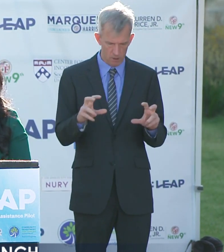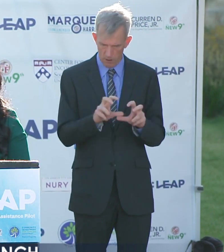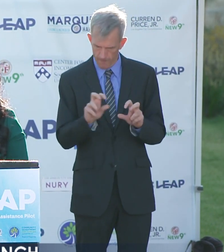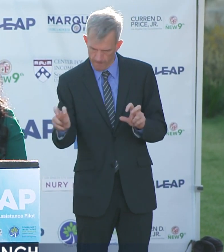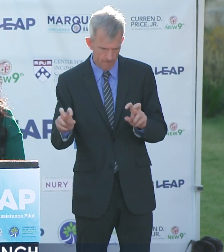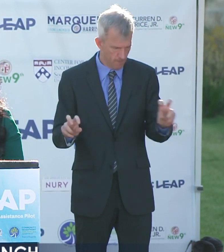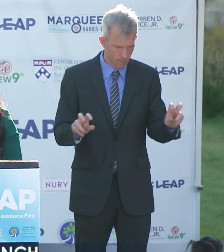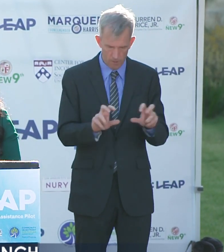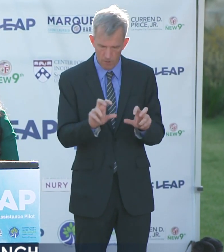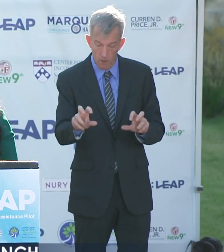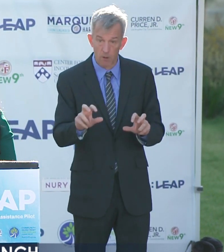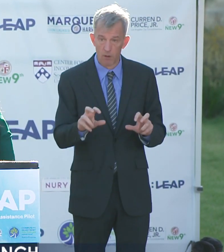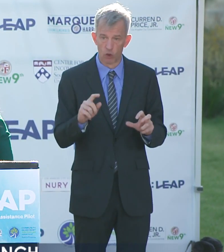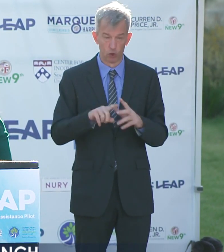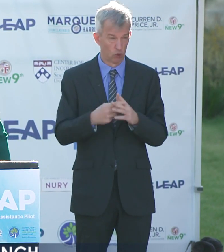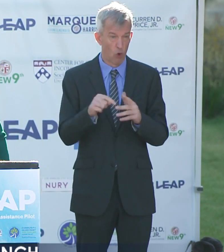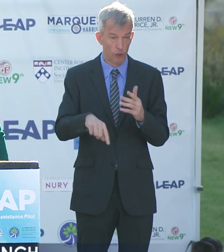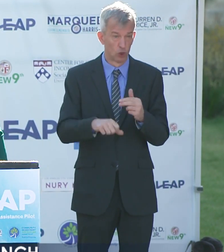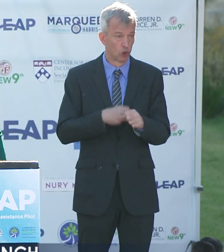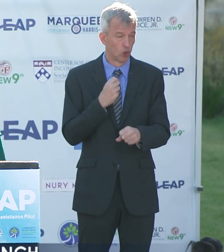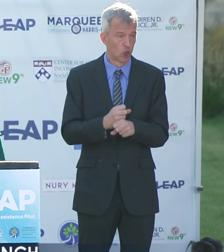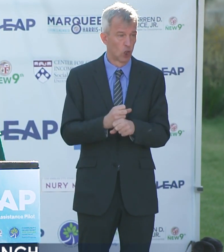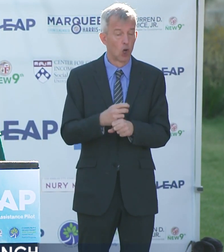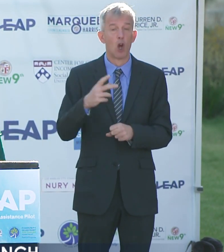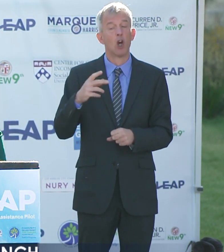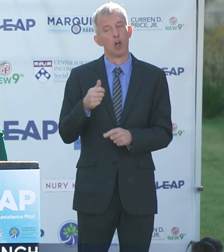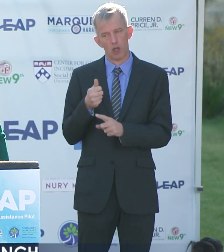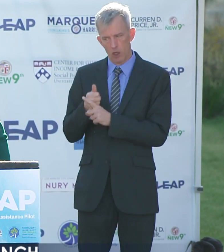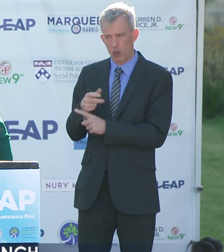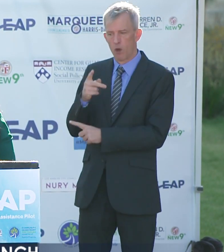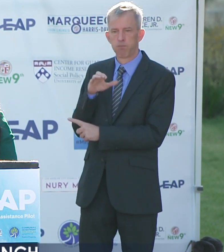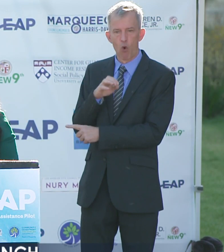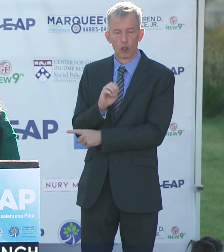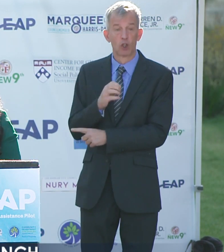year, Councilmember Price was the first